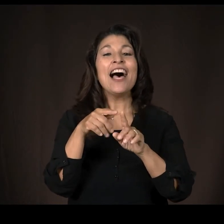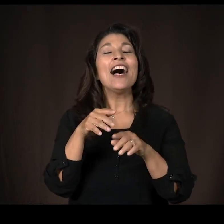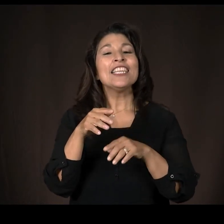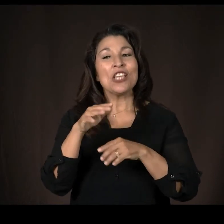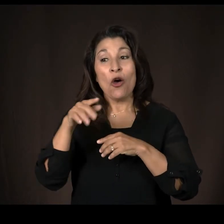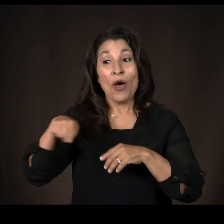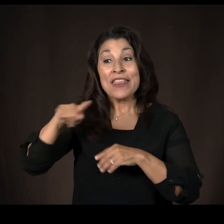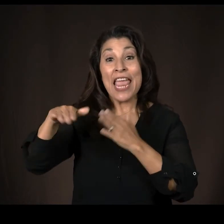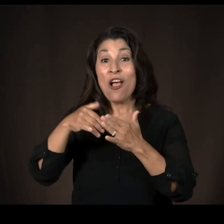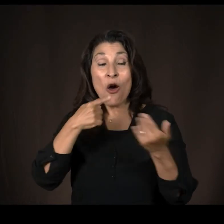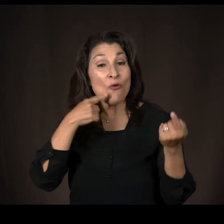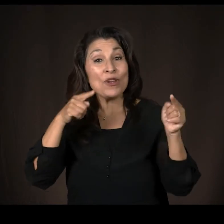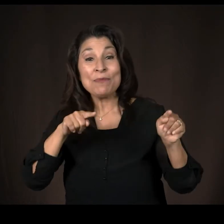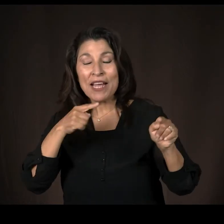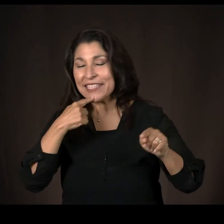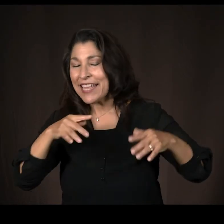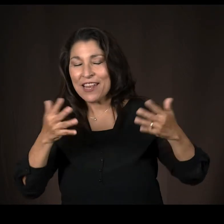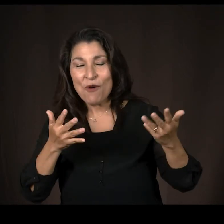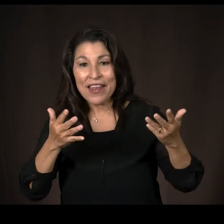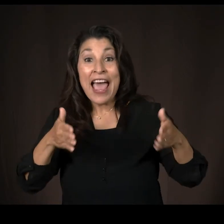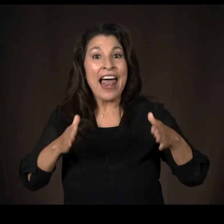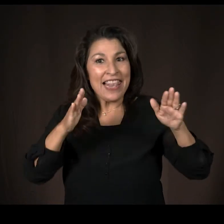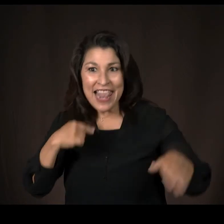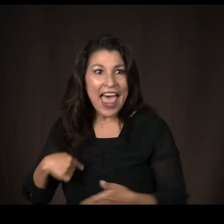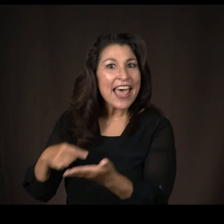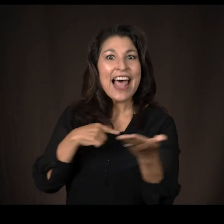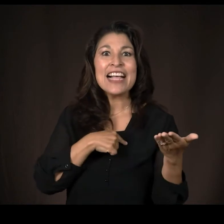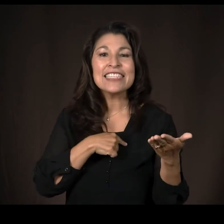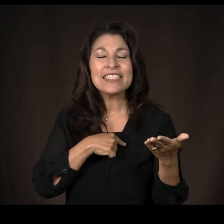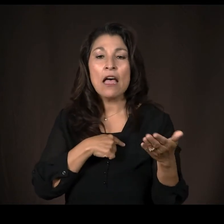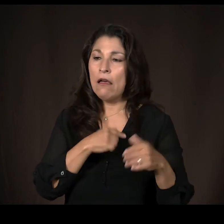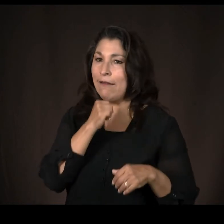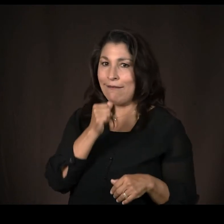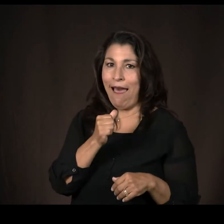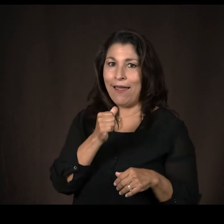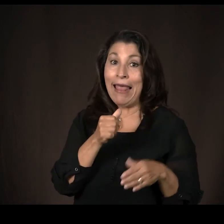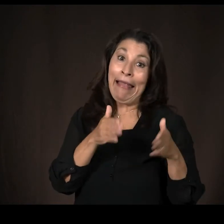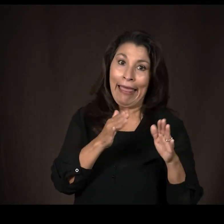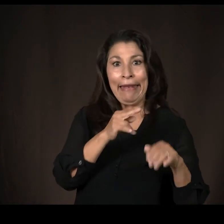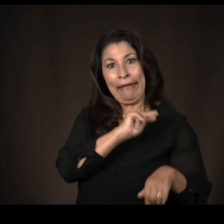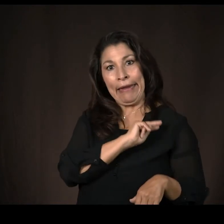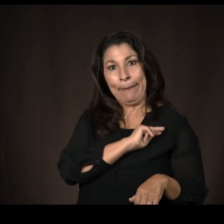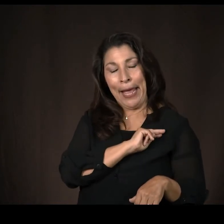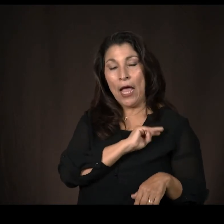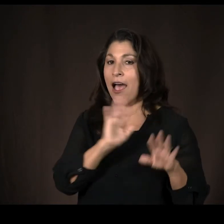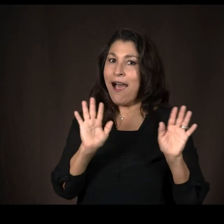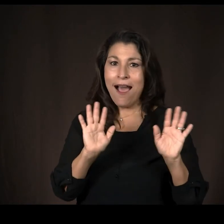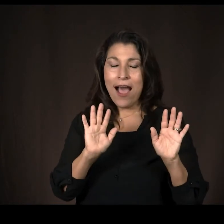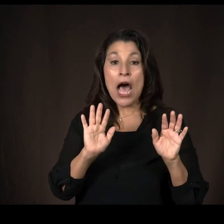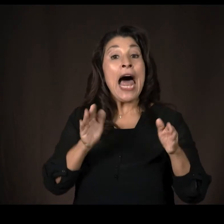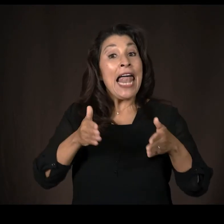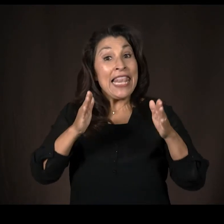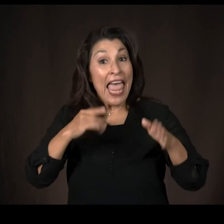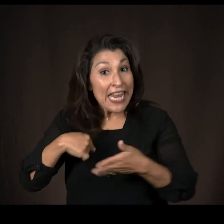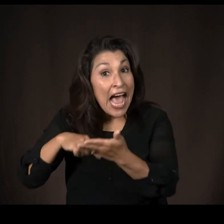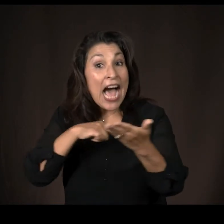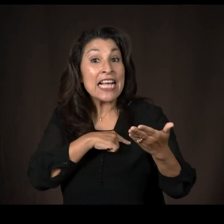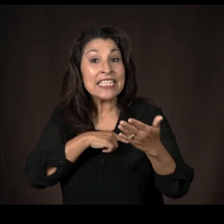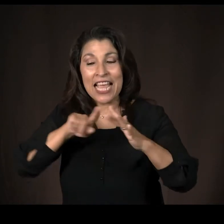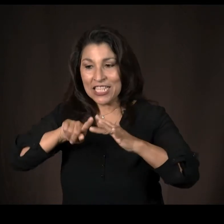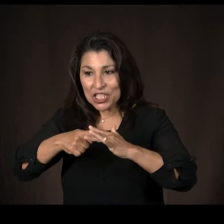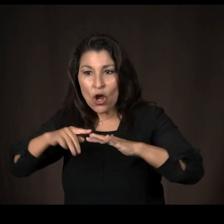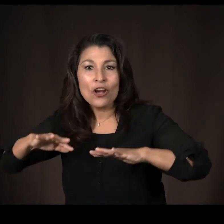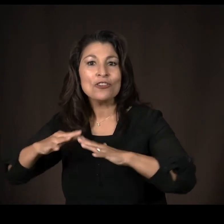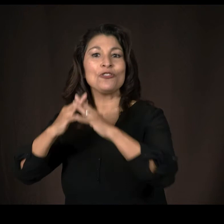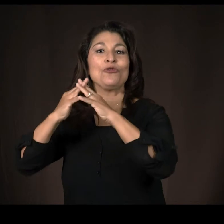all responded saying, let us, not let Nehemiah, let us start rebuilding